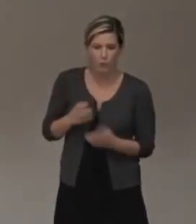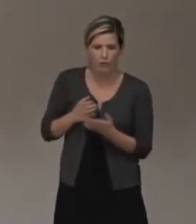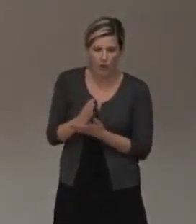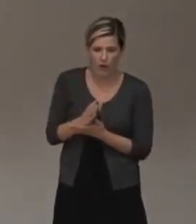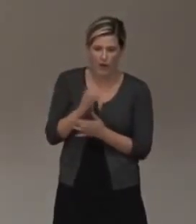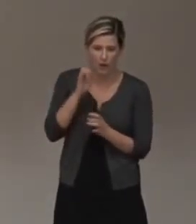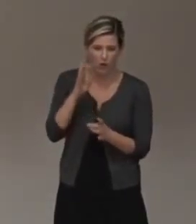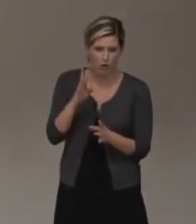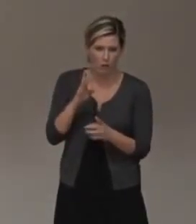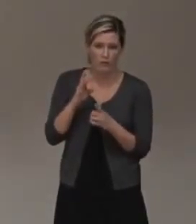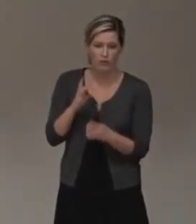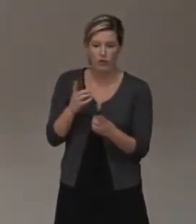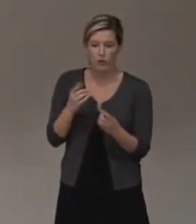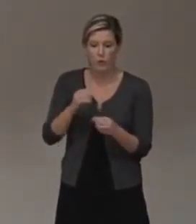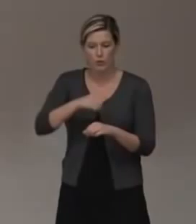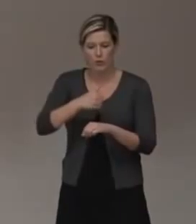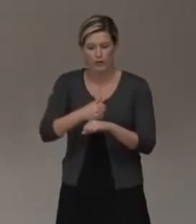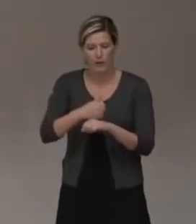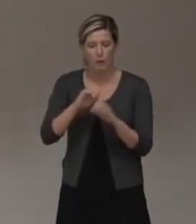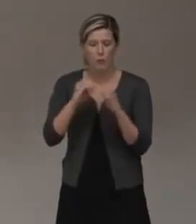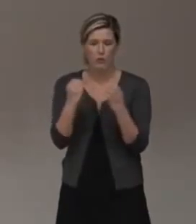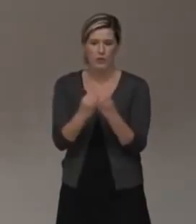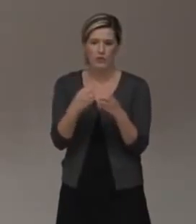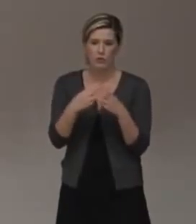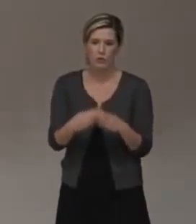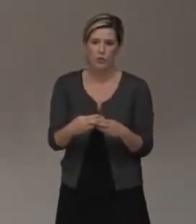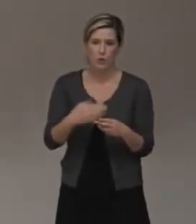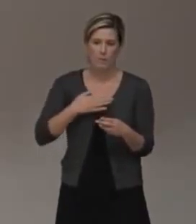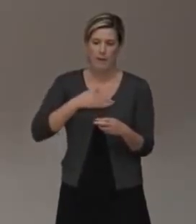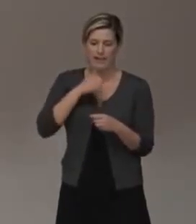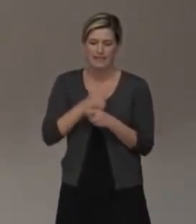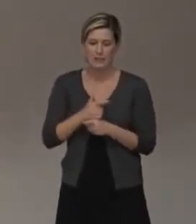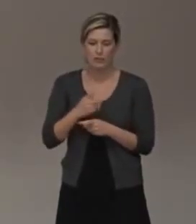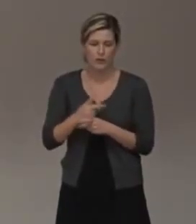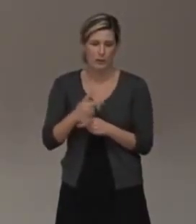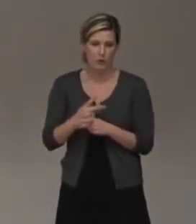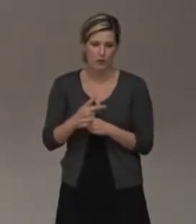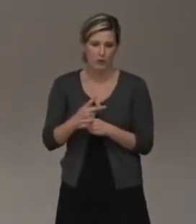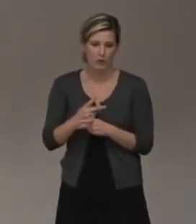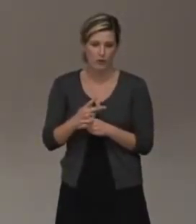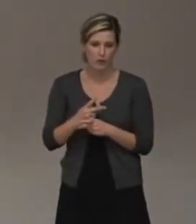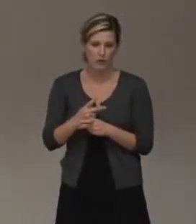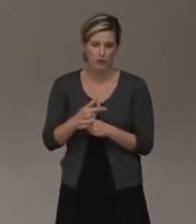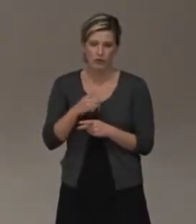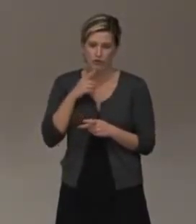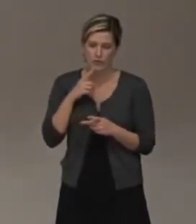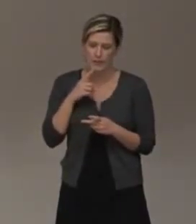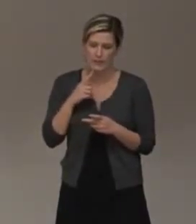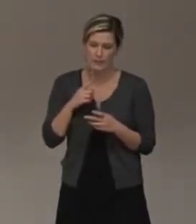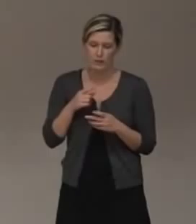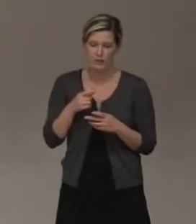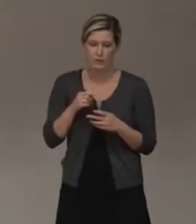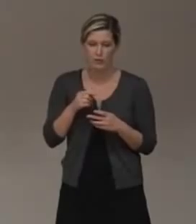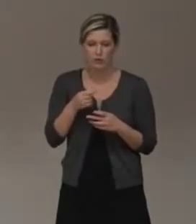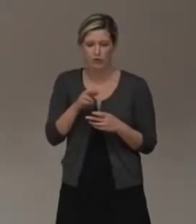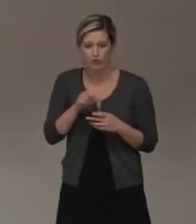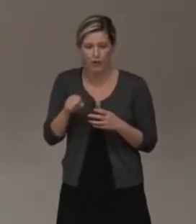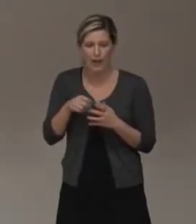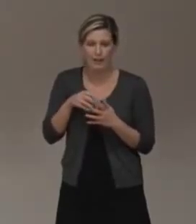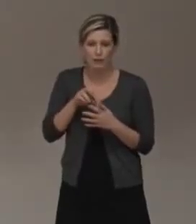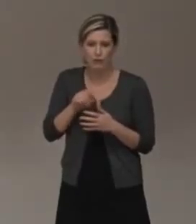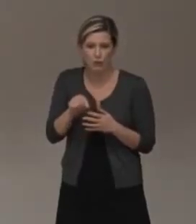atrocities that she co-founded an organization called My Sister's Keeper, a grassroots initiative that advocates for women